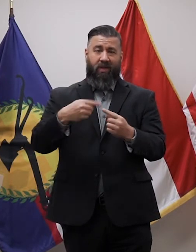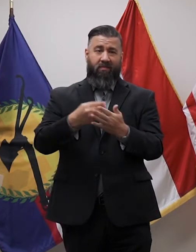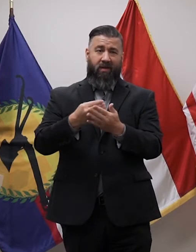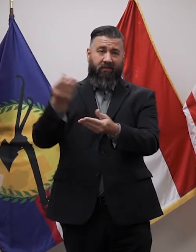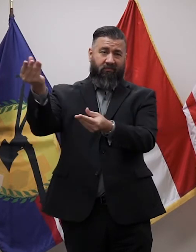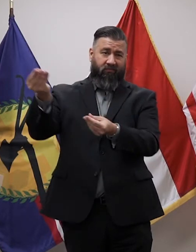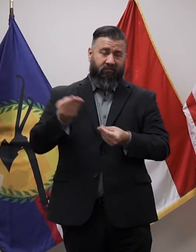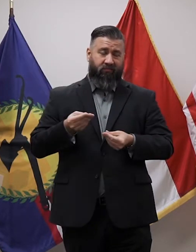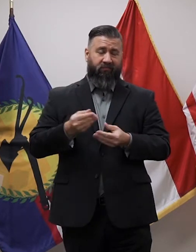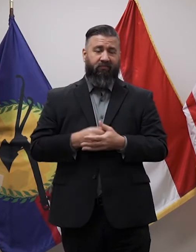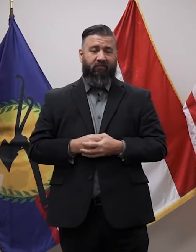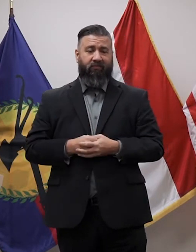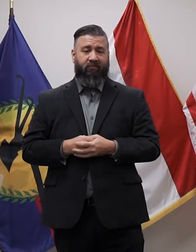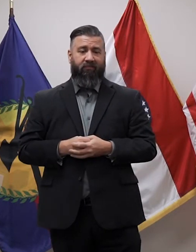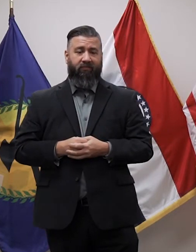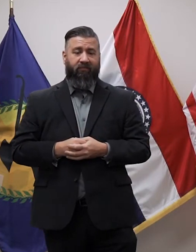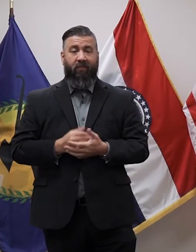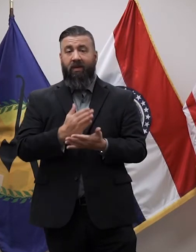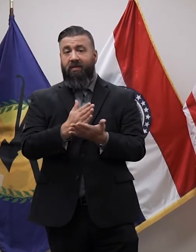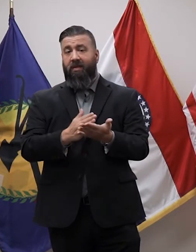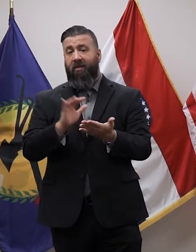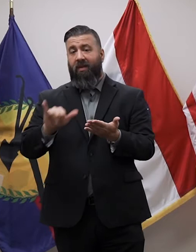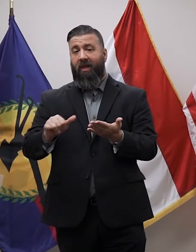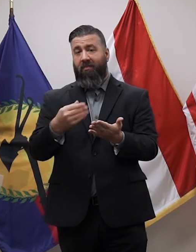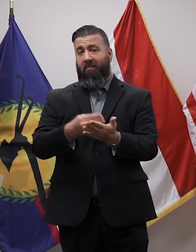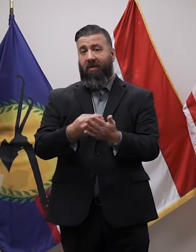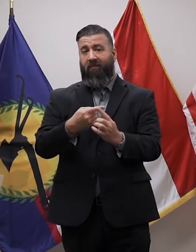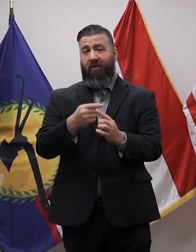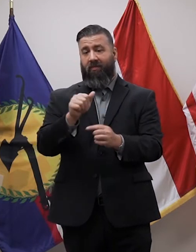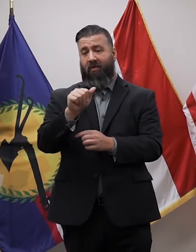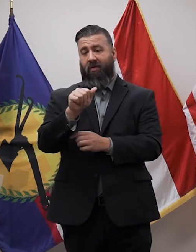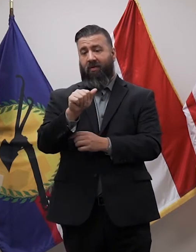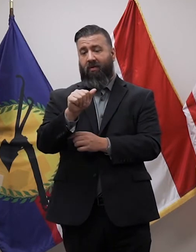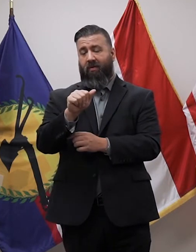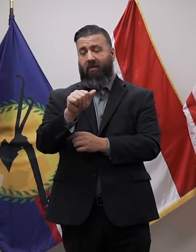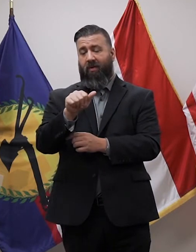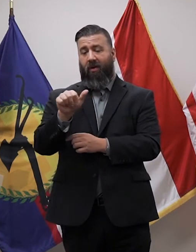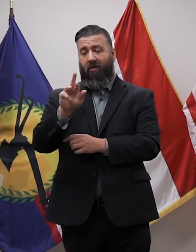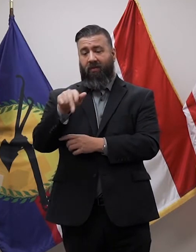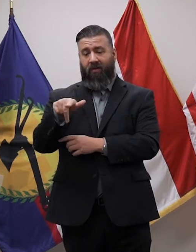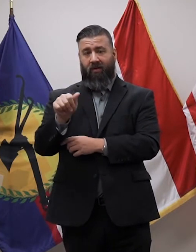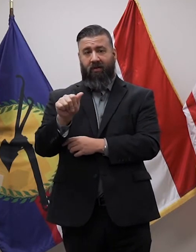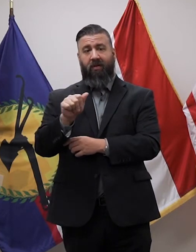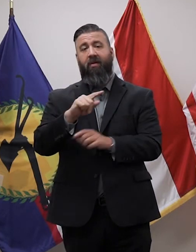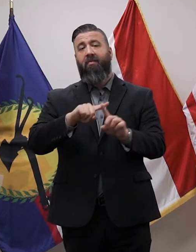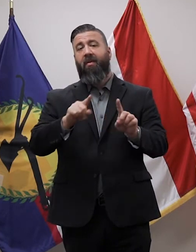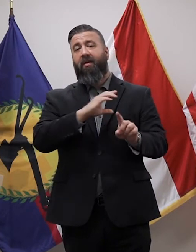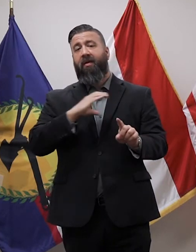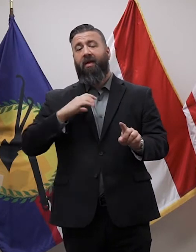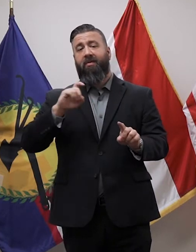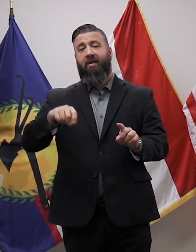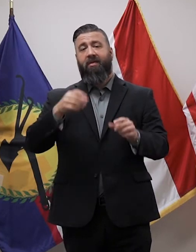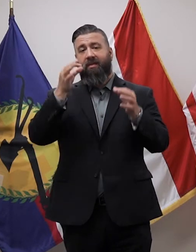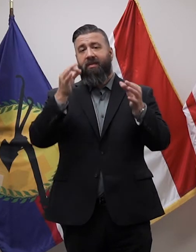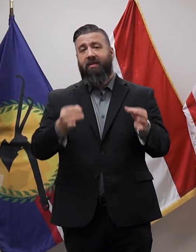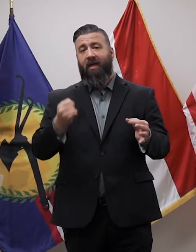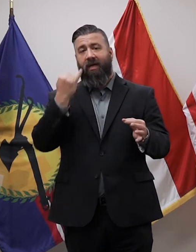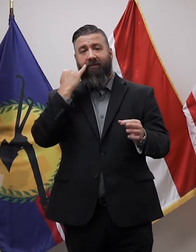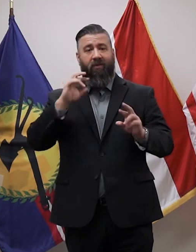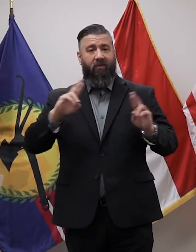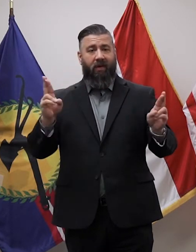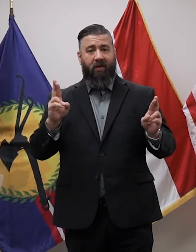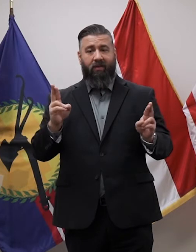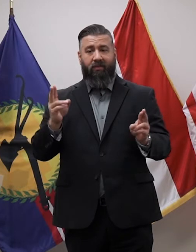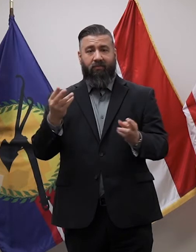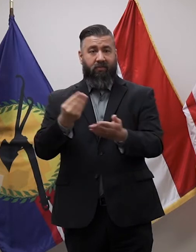online. Some of that would be funded from ARPA, and the council just has to decide if they're ready to put those